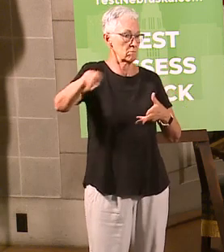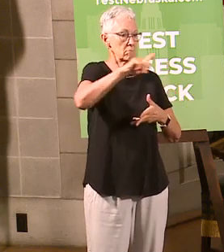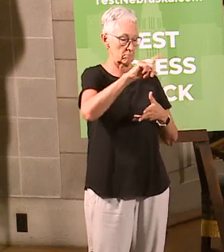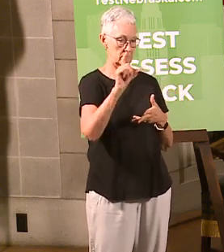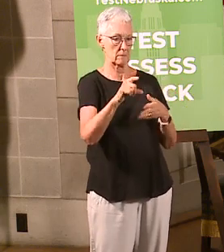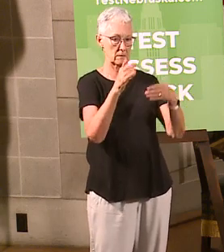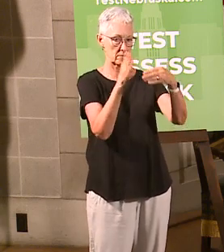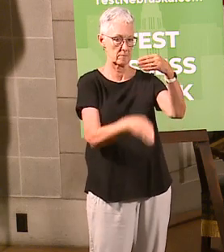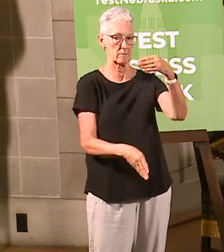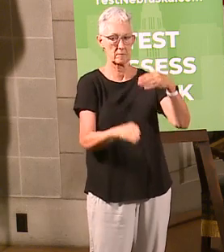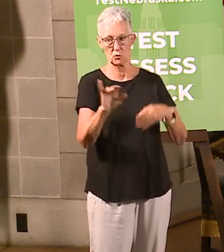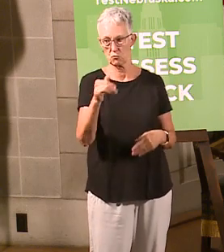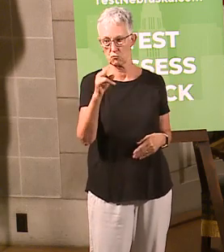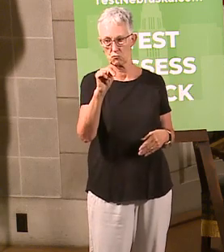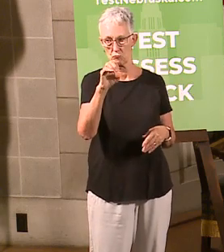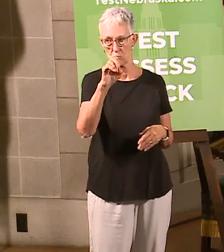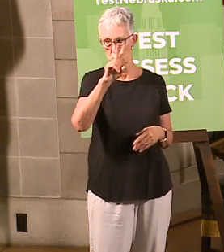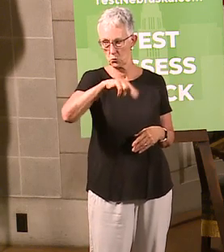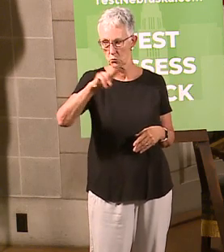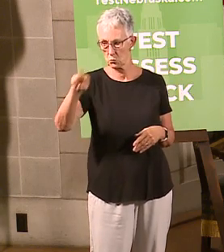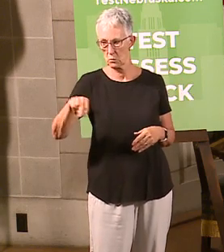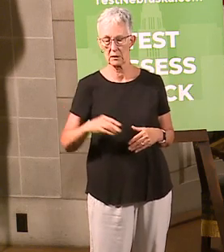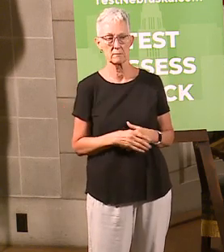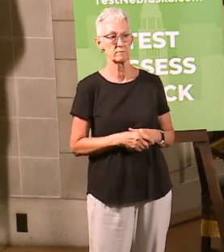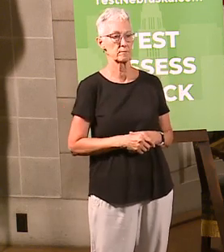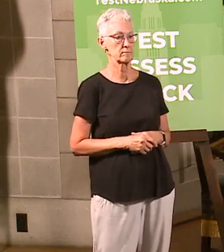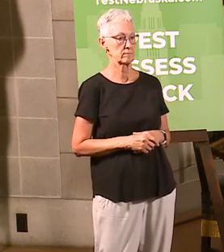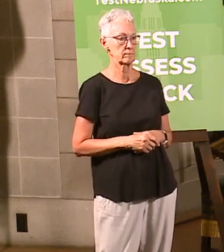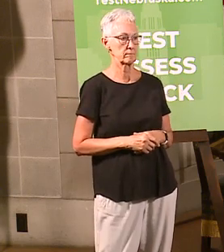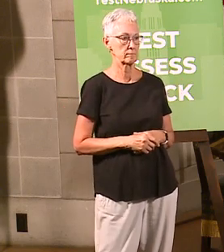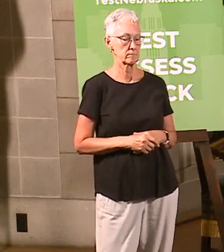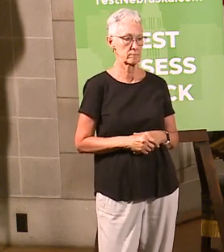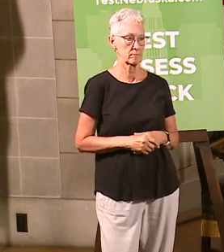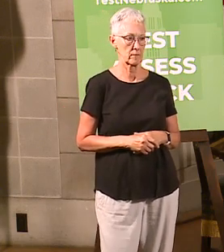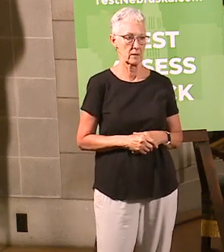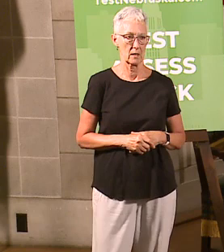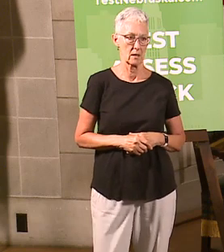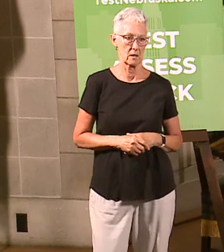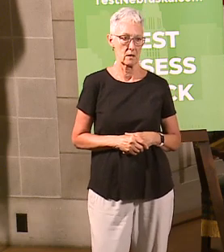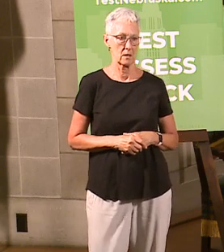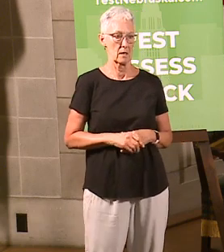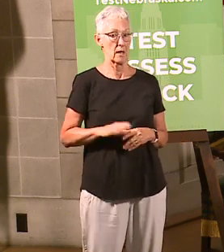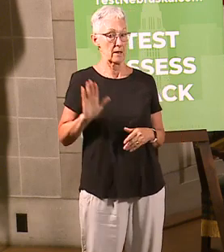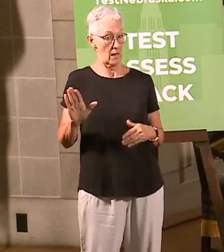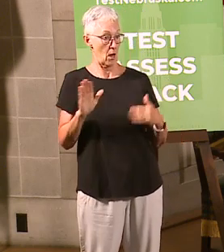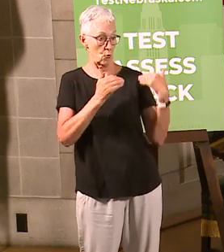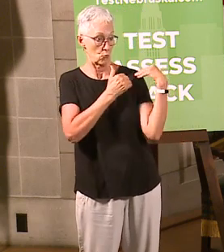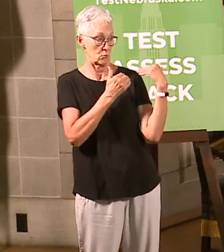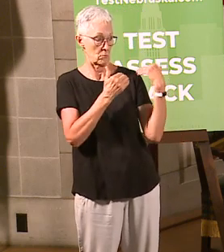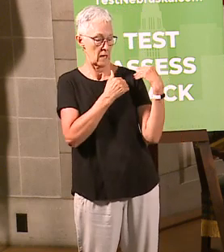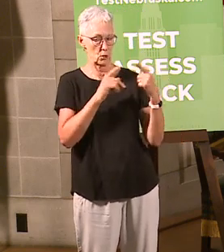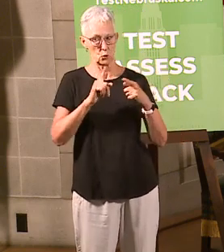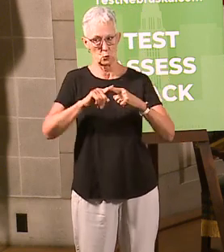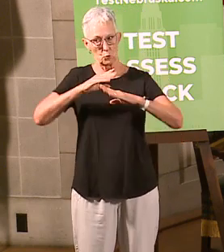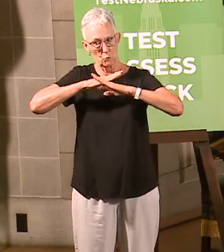22nd. So mitigation efforts have really been one of the